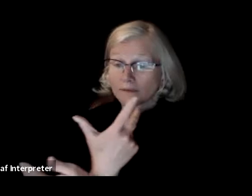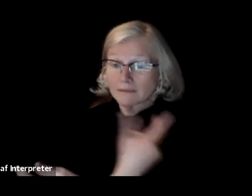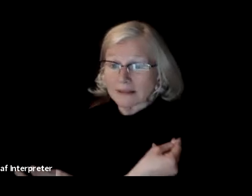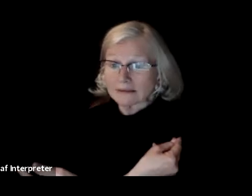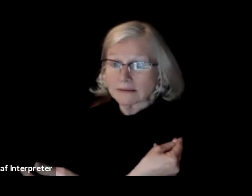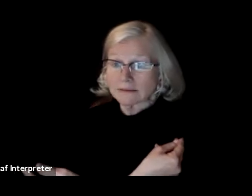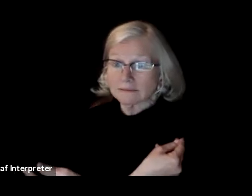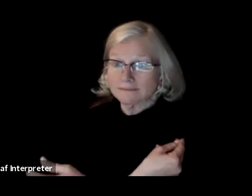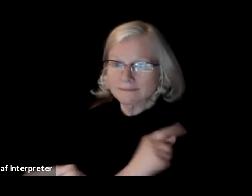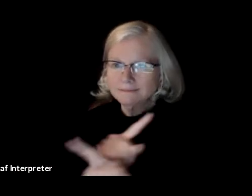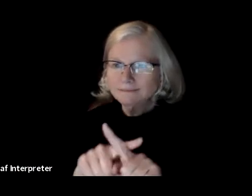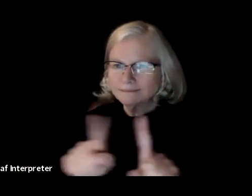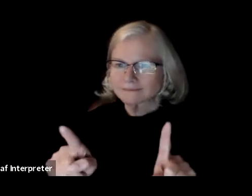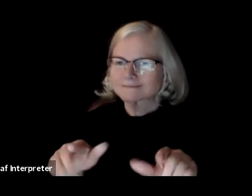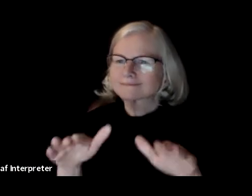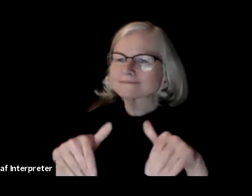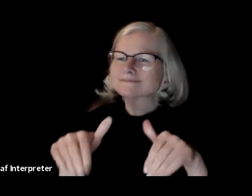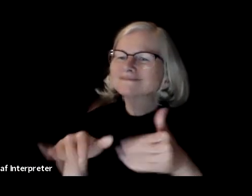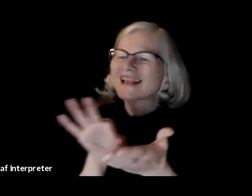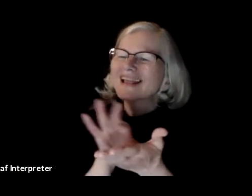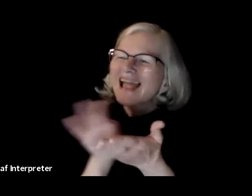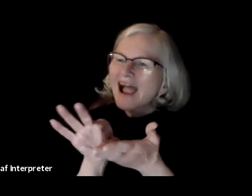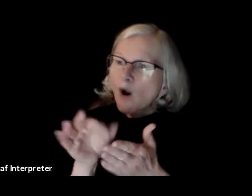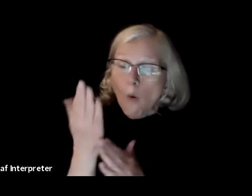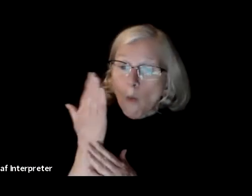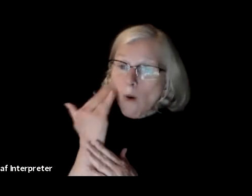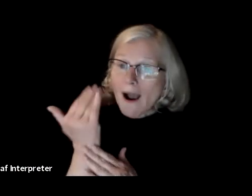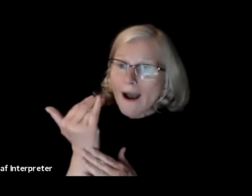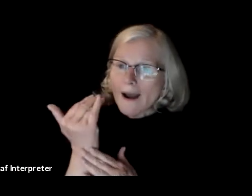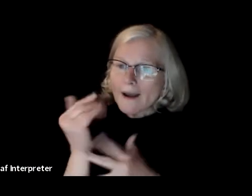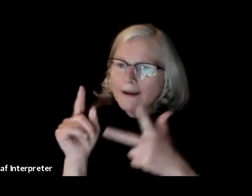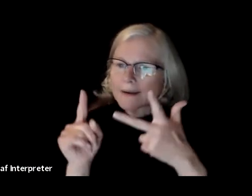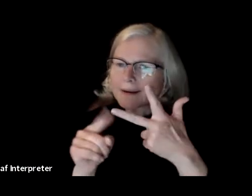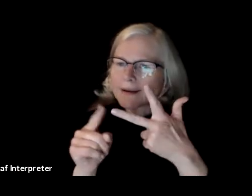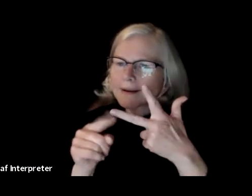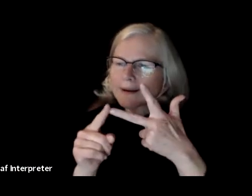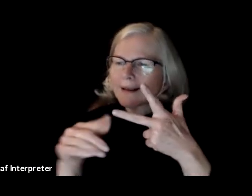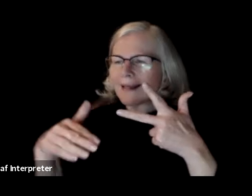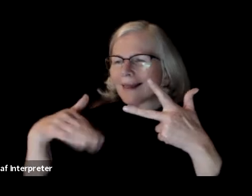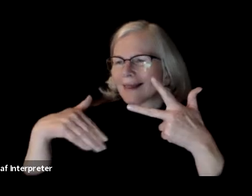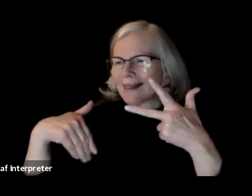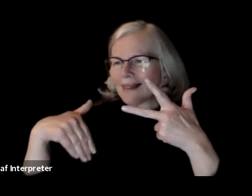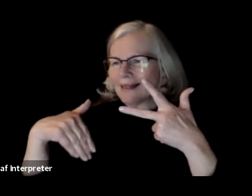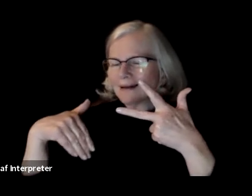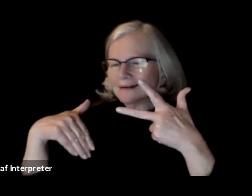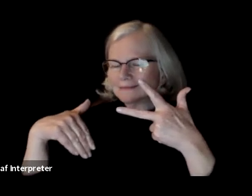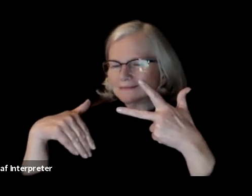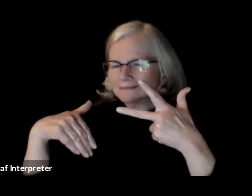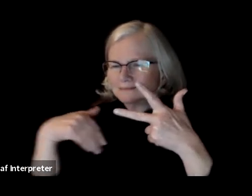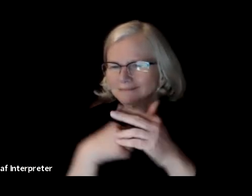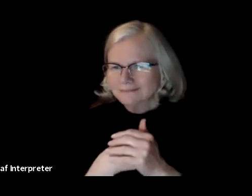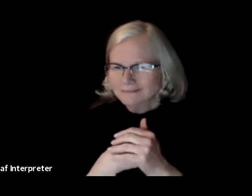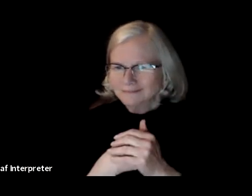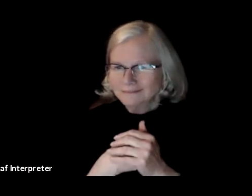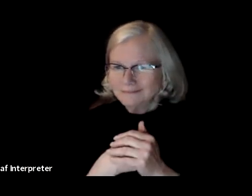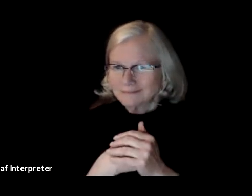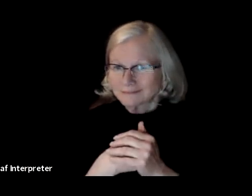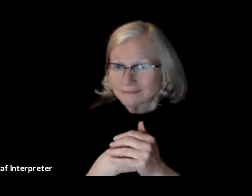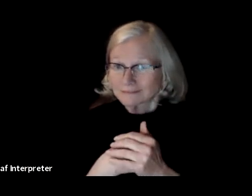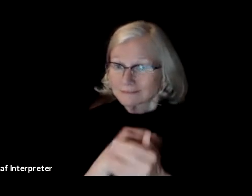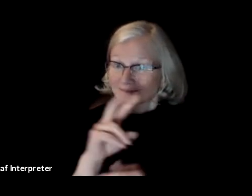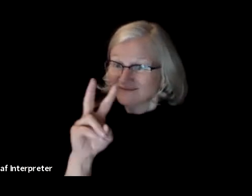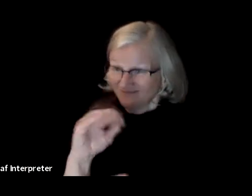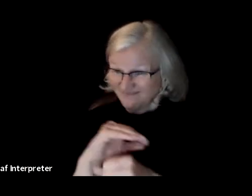they have not received their 2nd dose. So long as there is virus circulating and